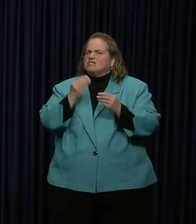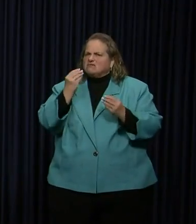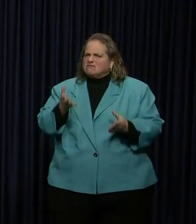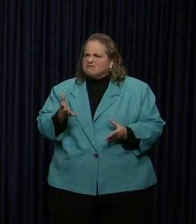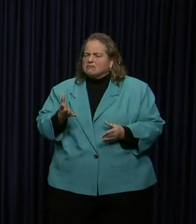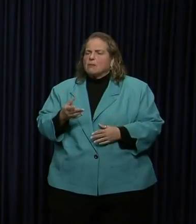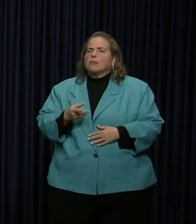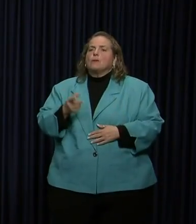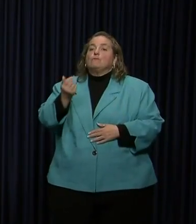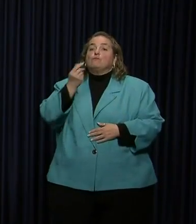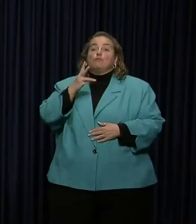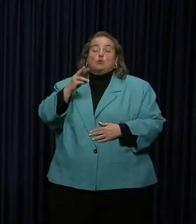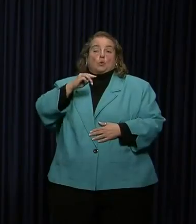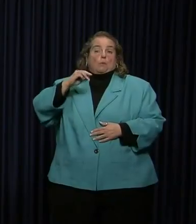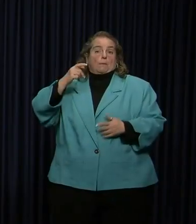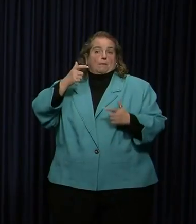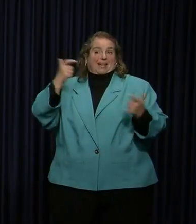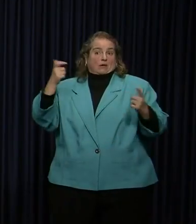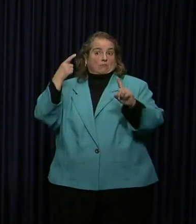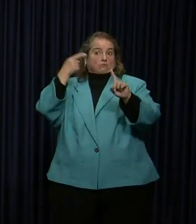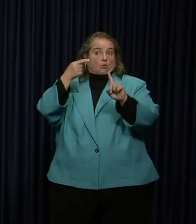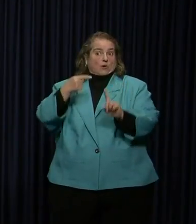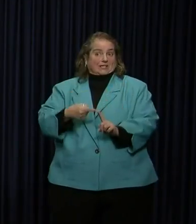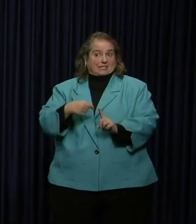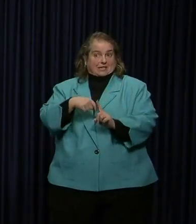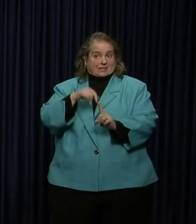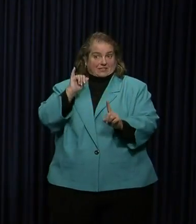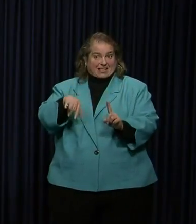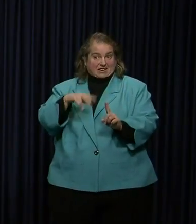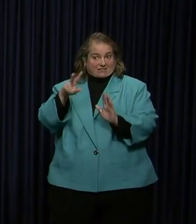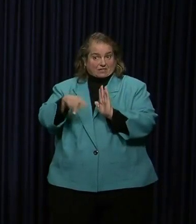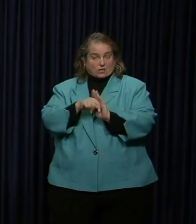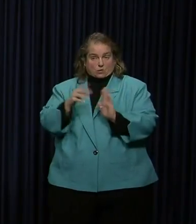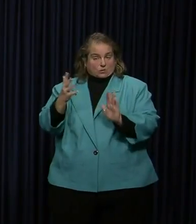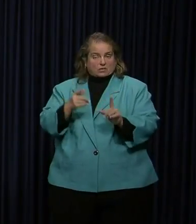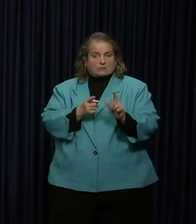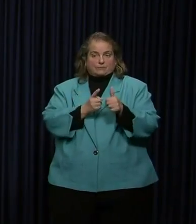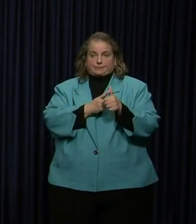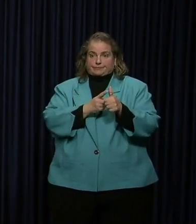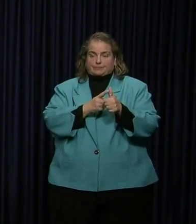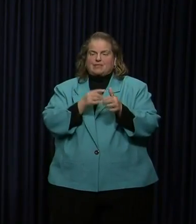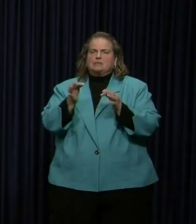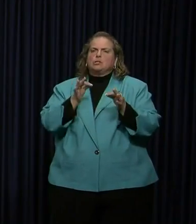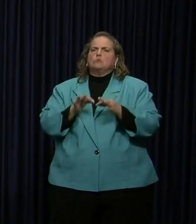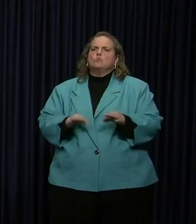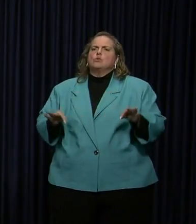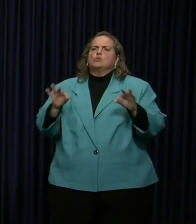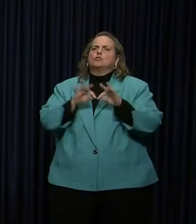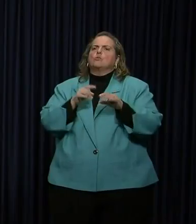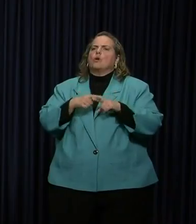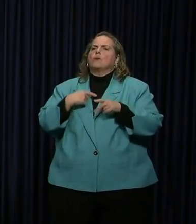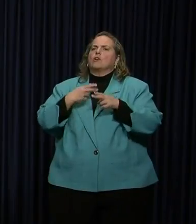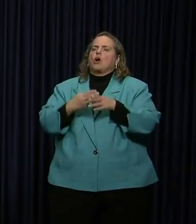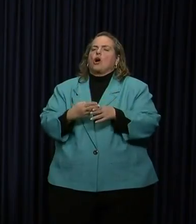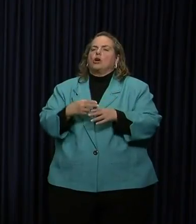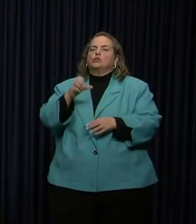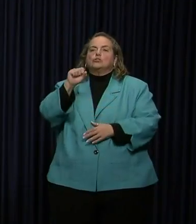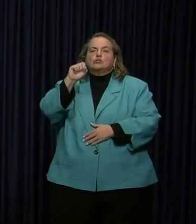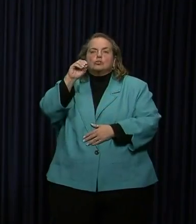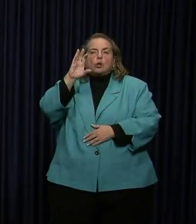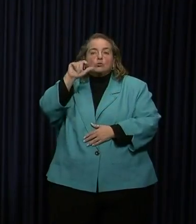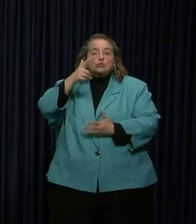couple of major points in this video. Number one is explaining the importance of what we call social